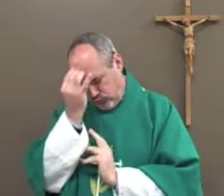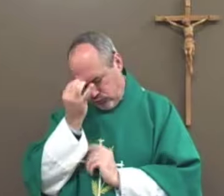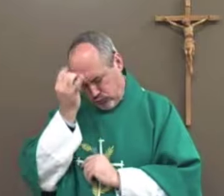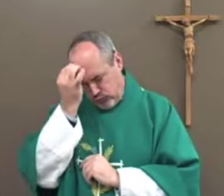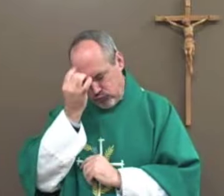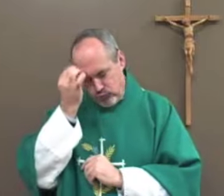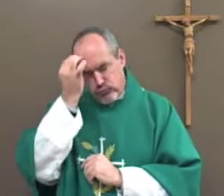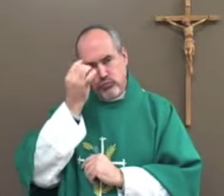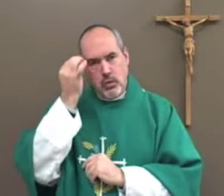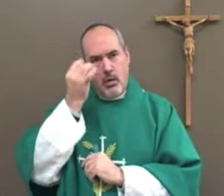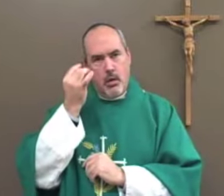at home.